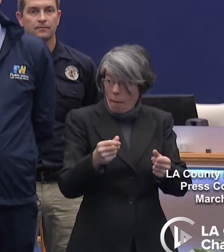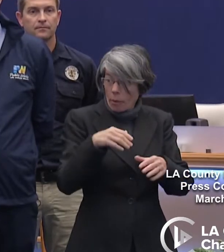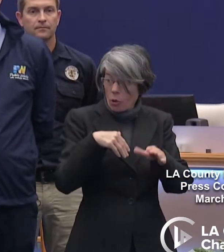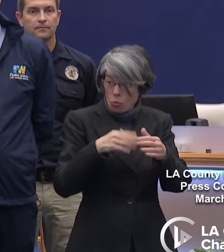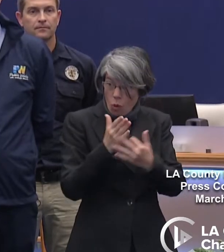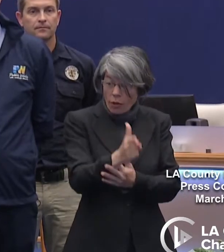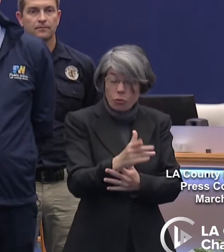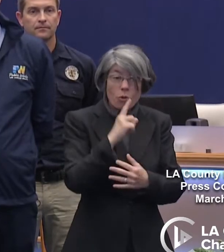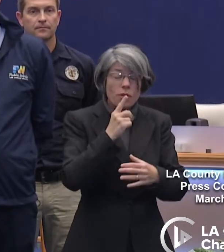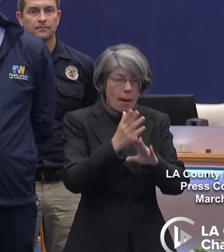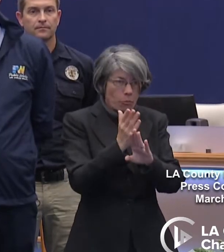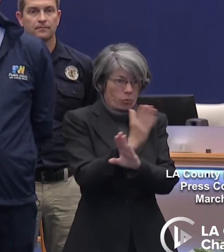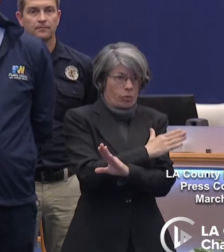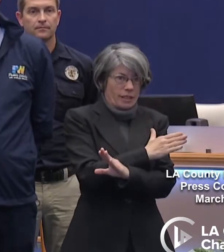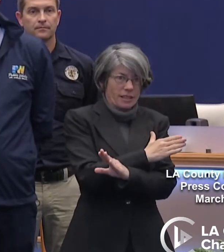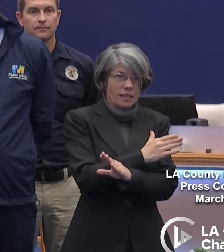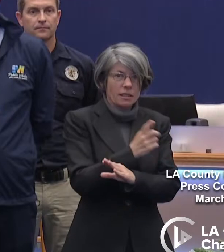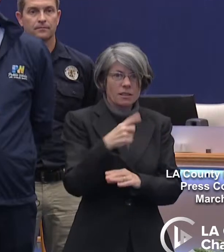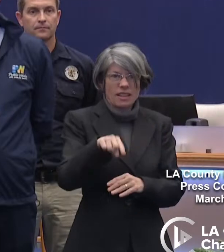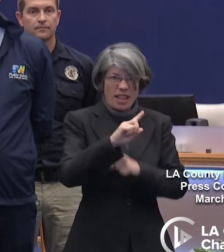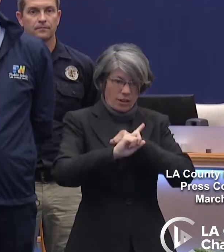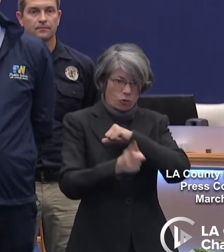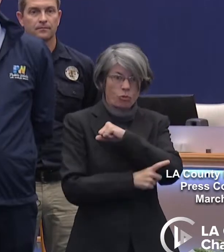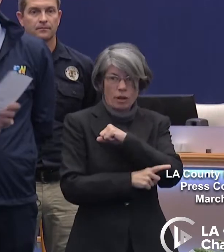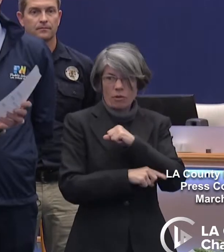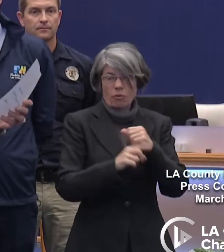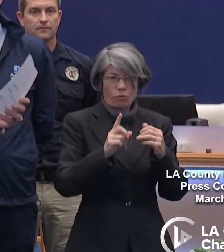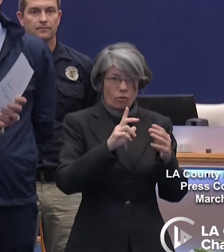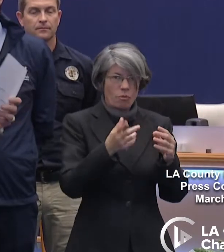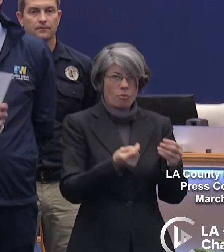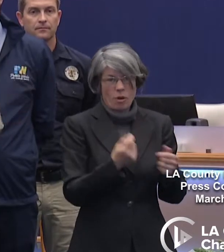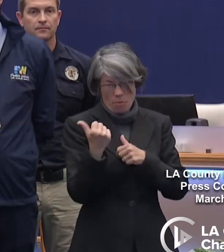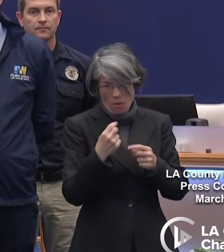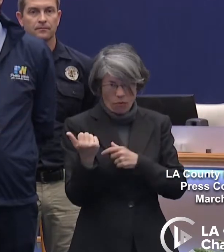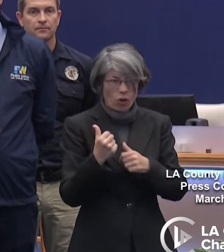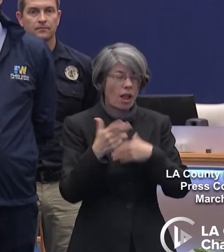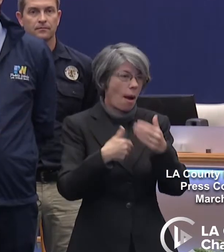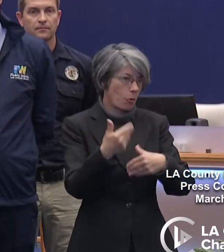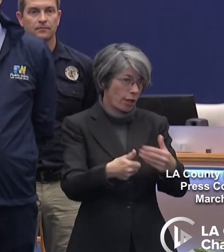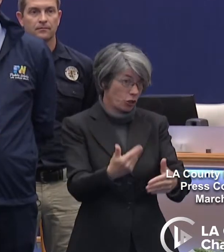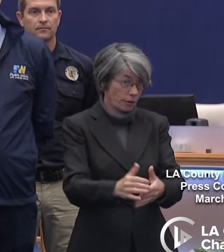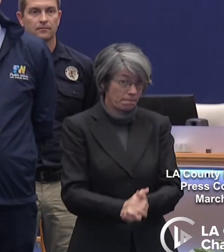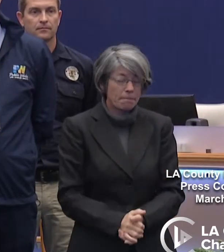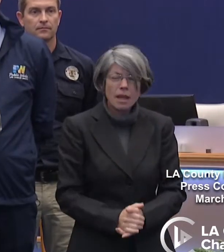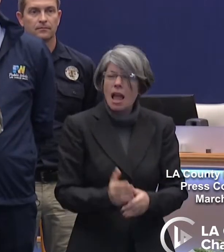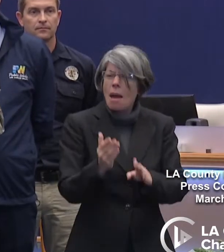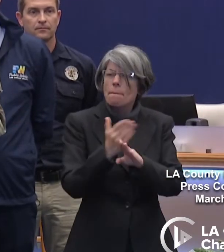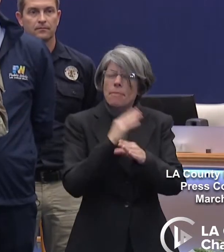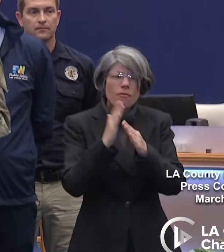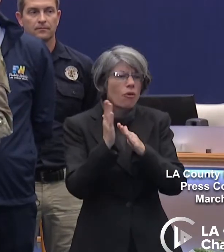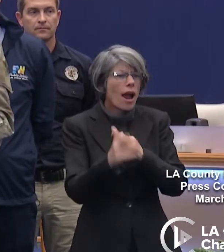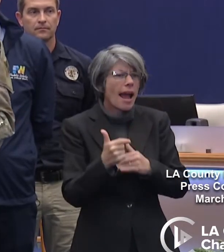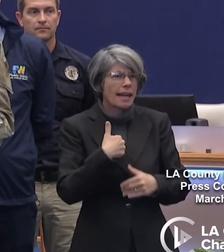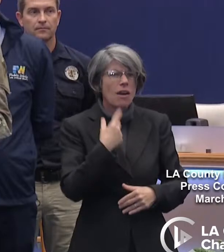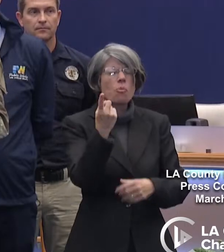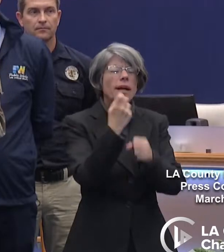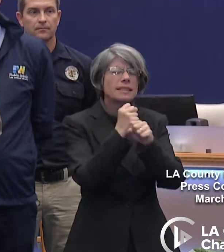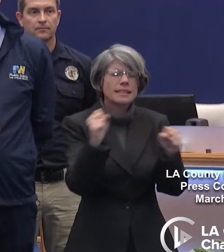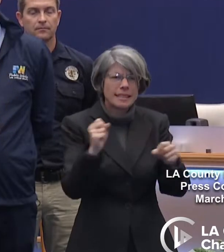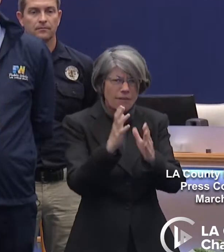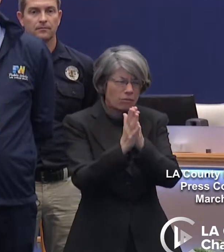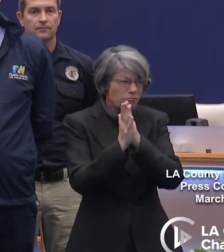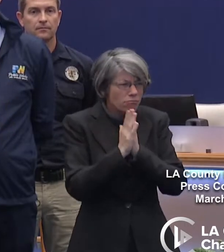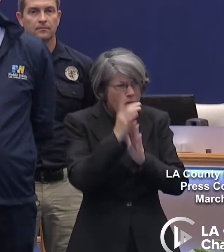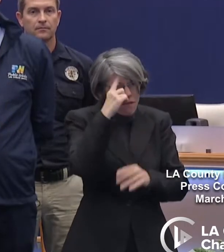that precedes the debris removal operations. Before I close, I have one safety request